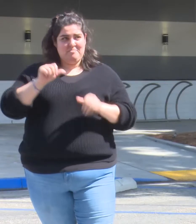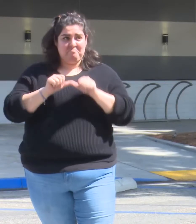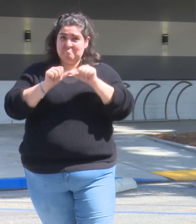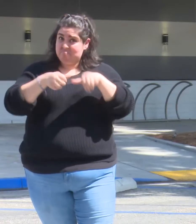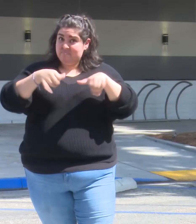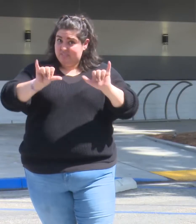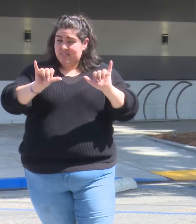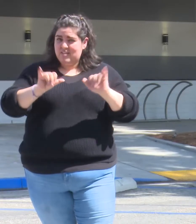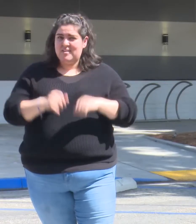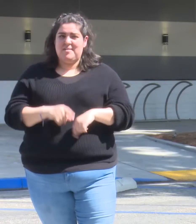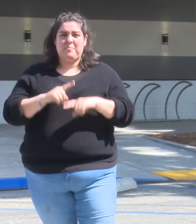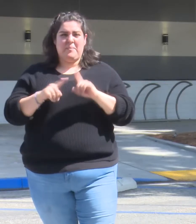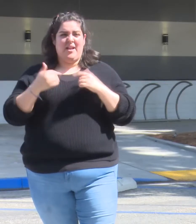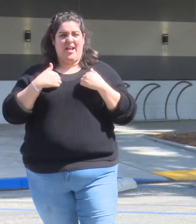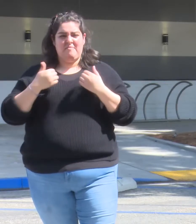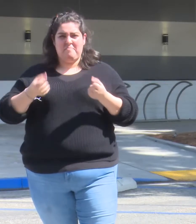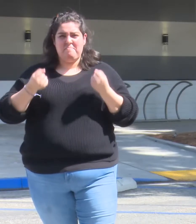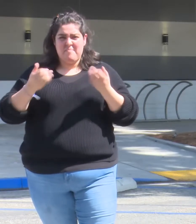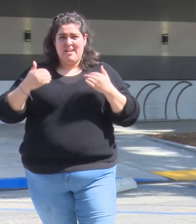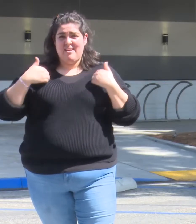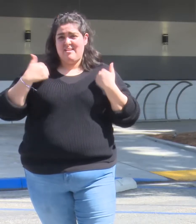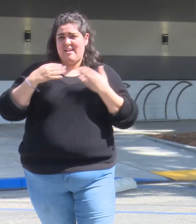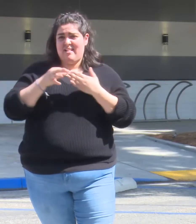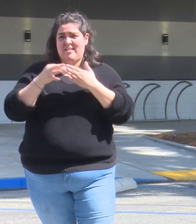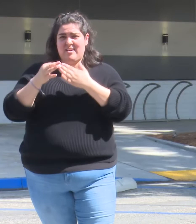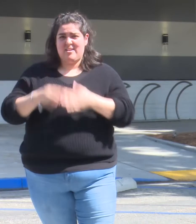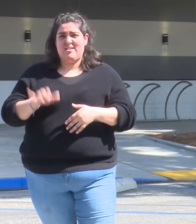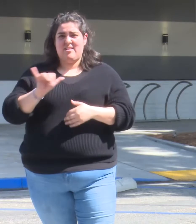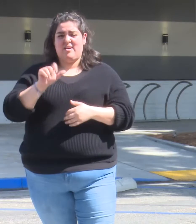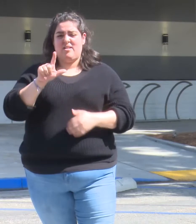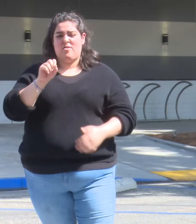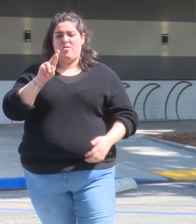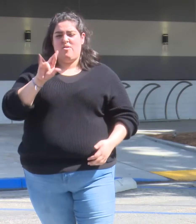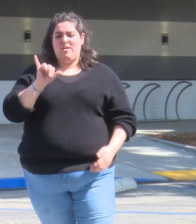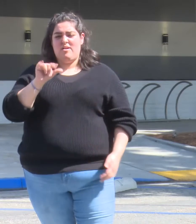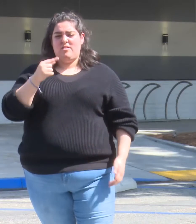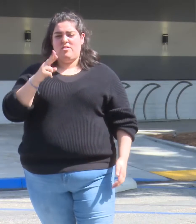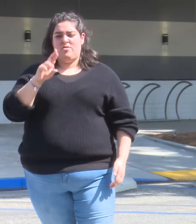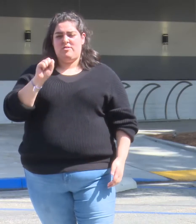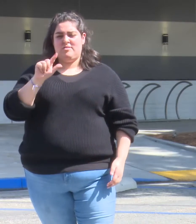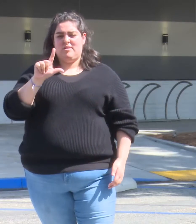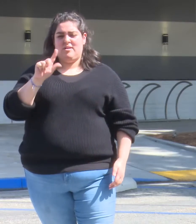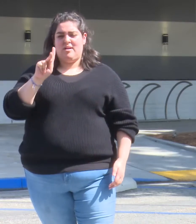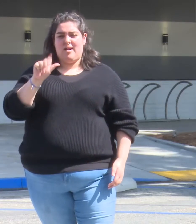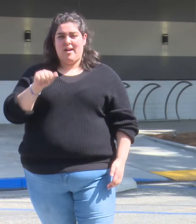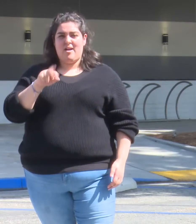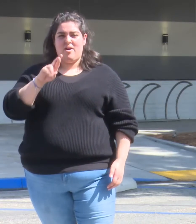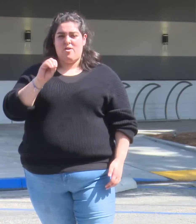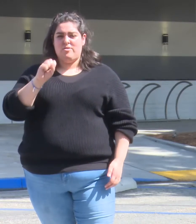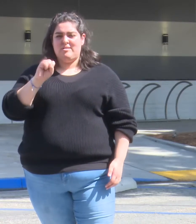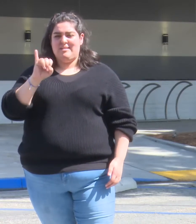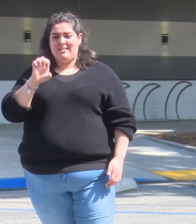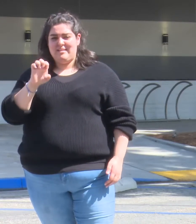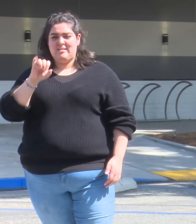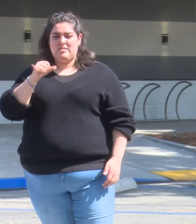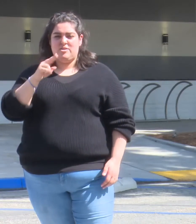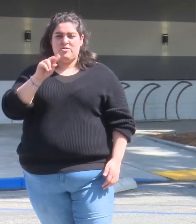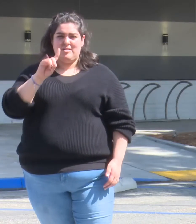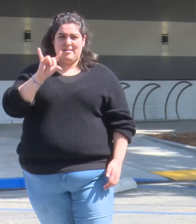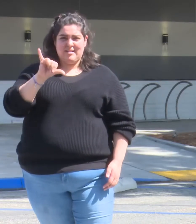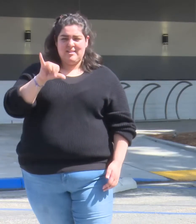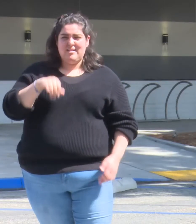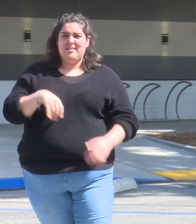result of many young leaders like Lori Grushka, Shauna Herrera-Stevens, Rosie Velasquez, and Judy